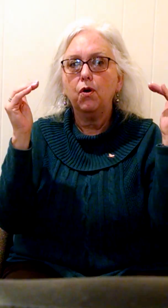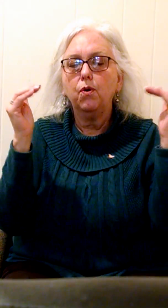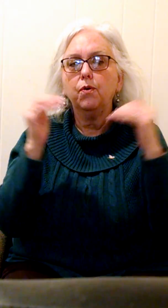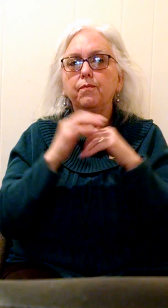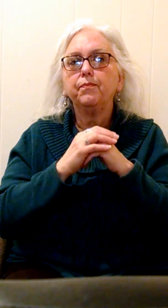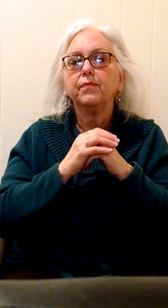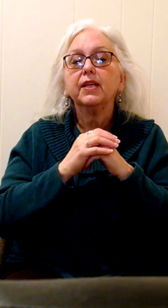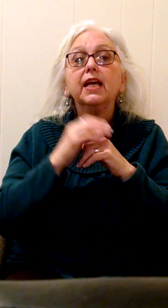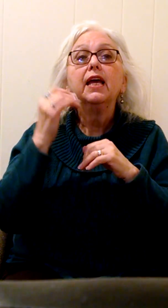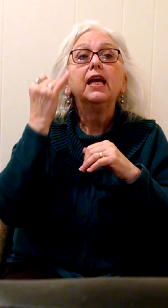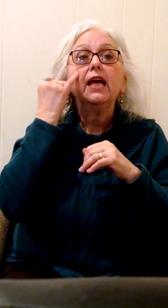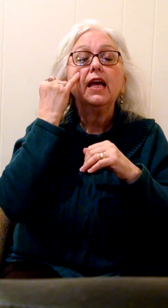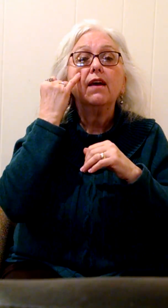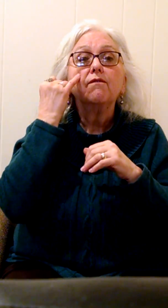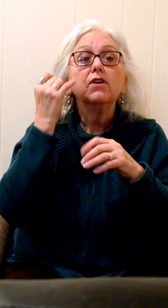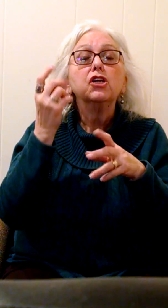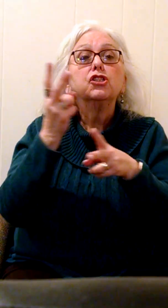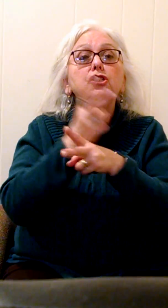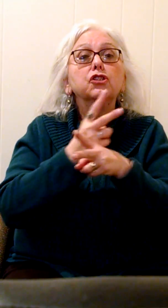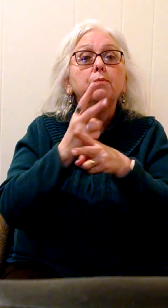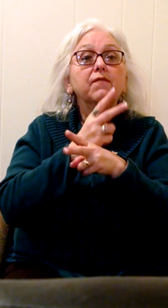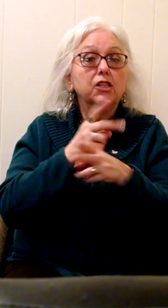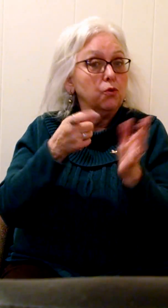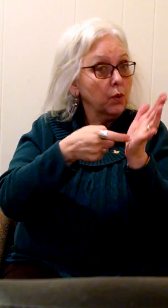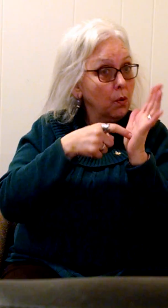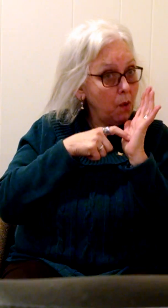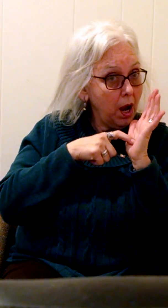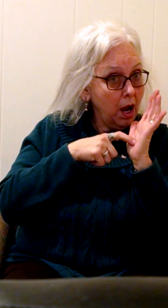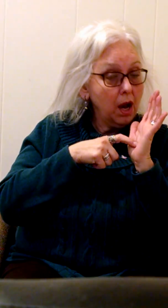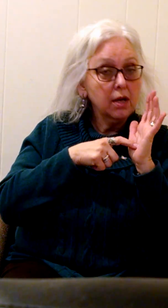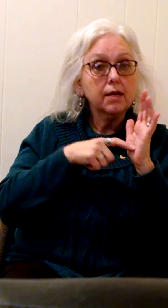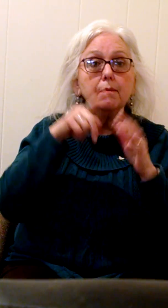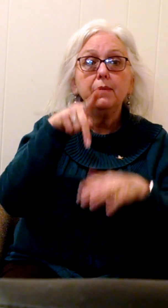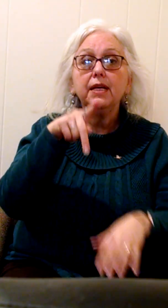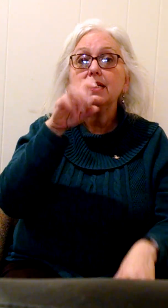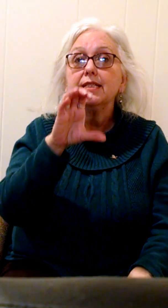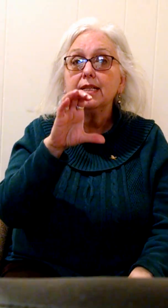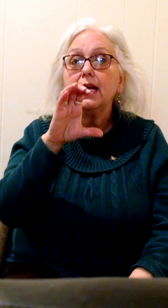If supervision is required, your PCISP